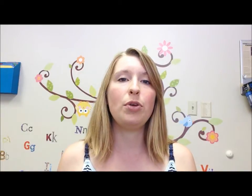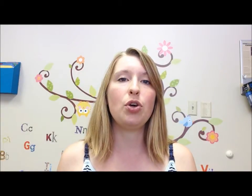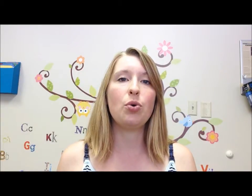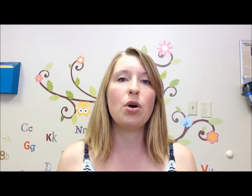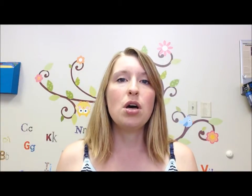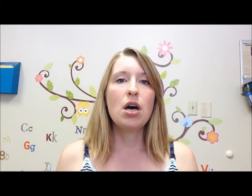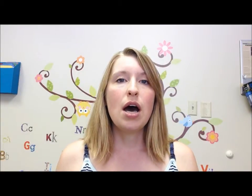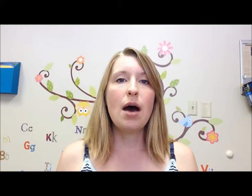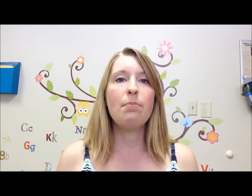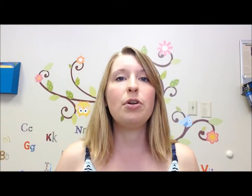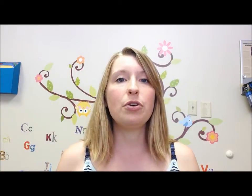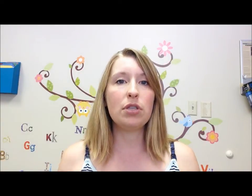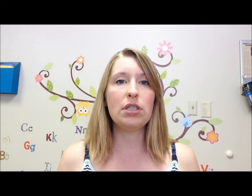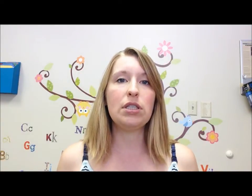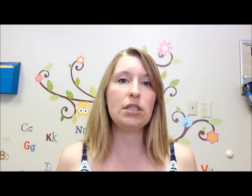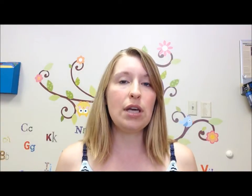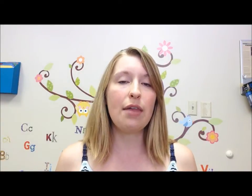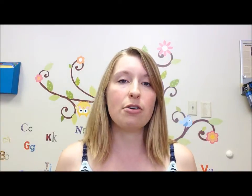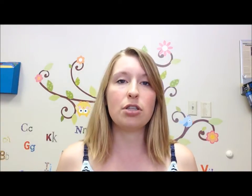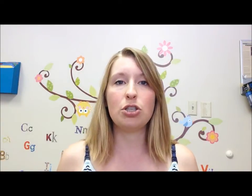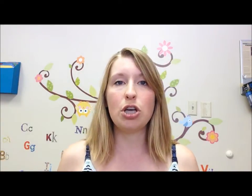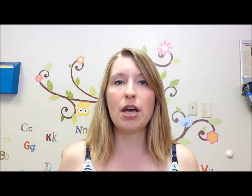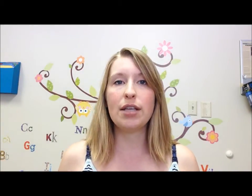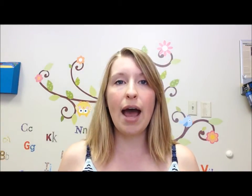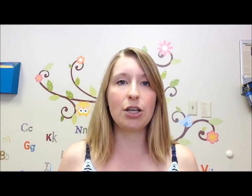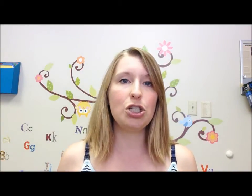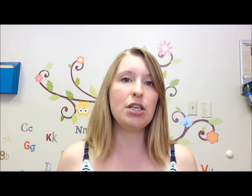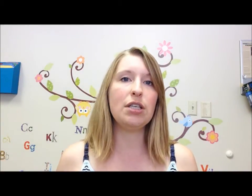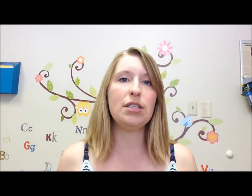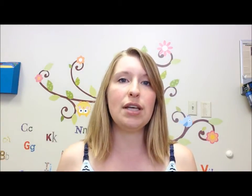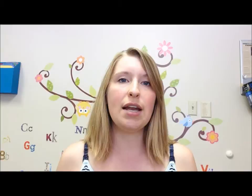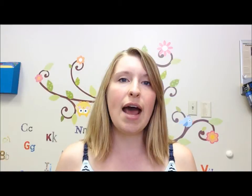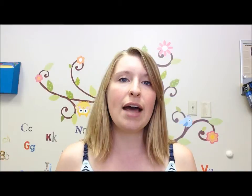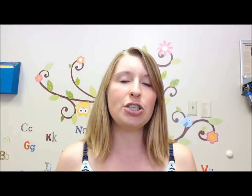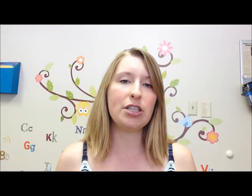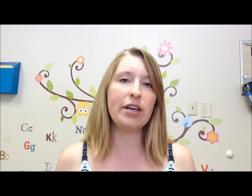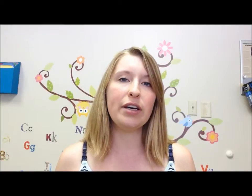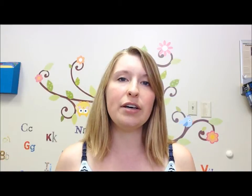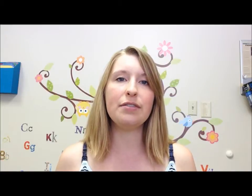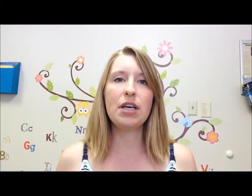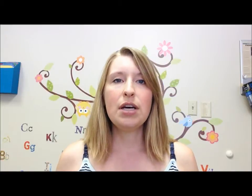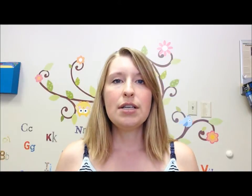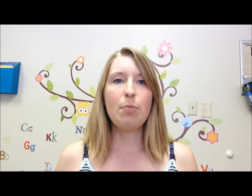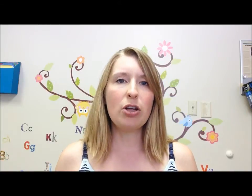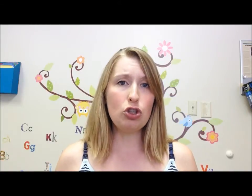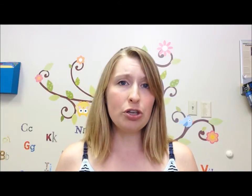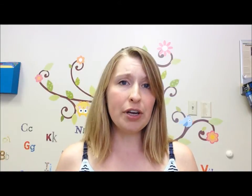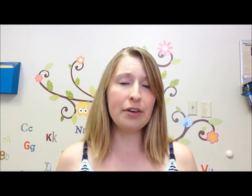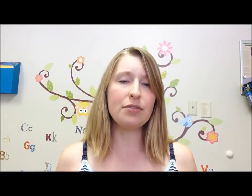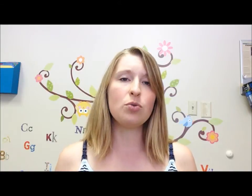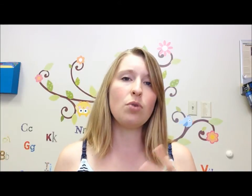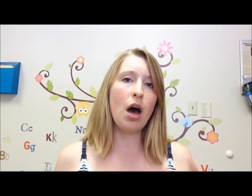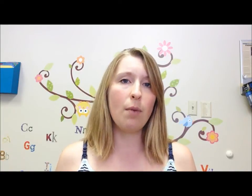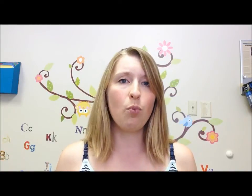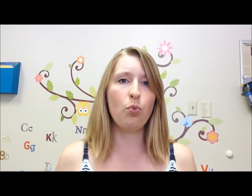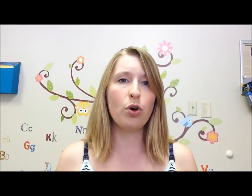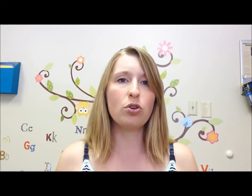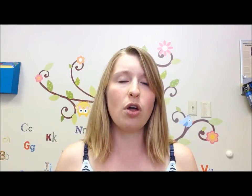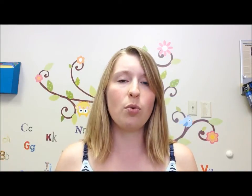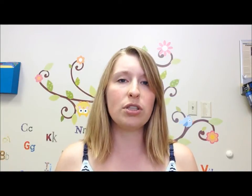you build those sentences together, such as actions and adjectives, demonstratives. Those are all the words that we've